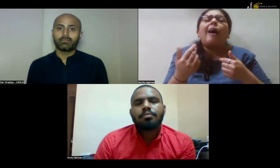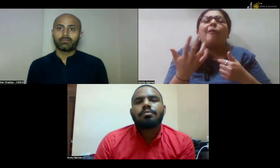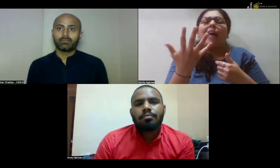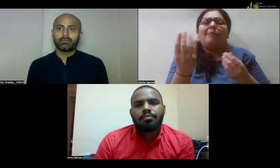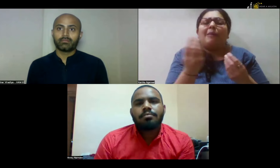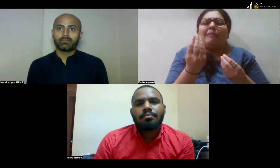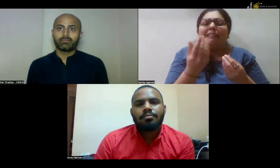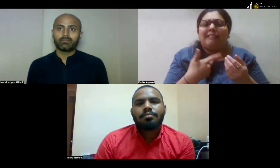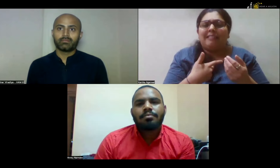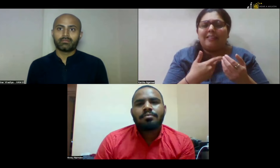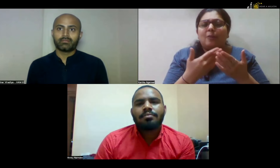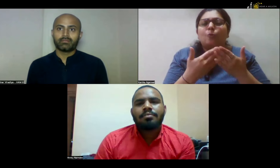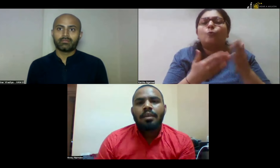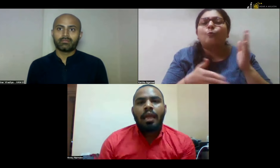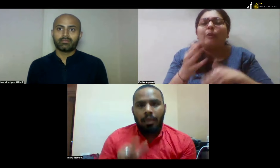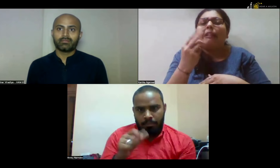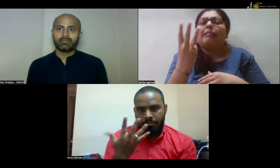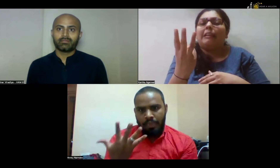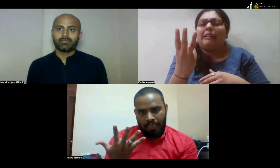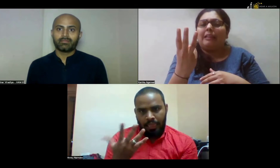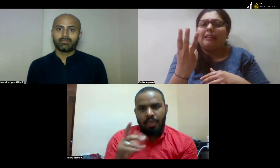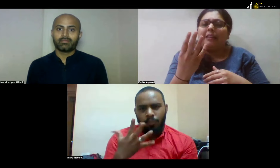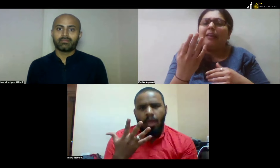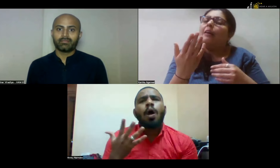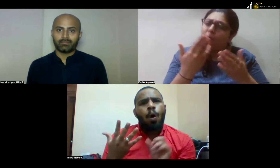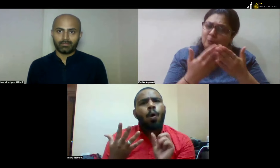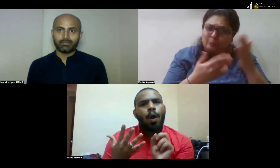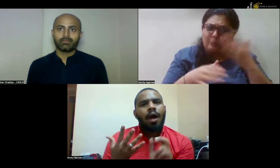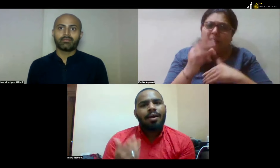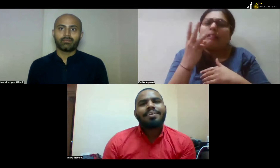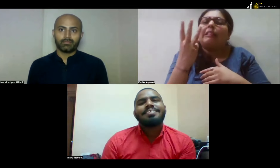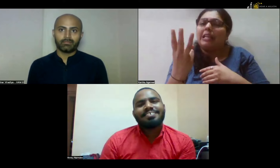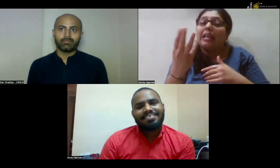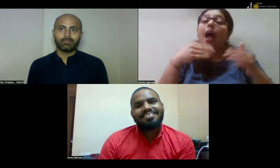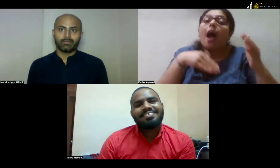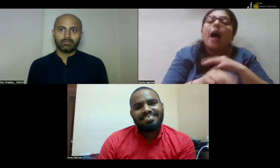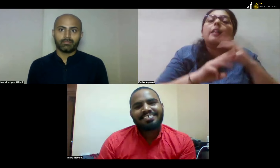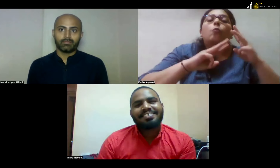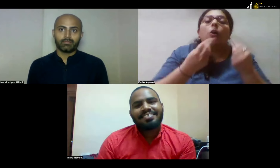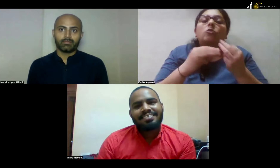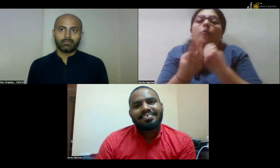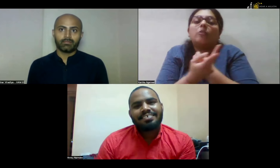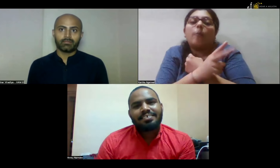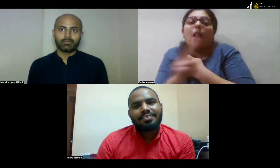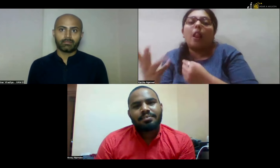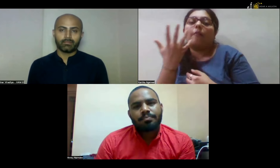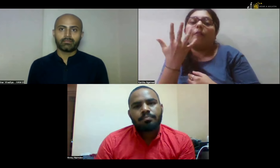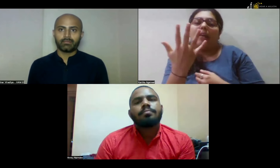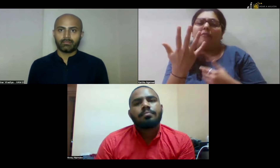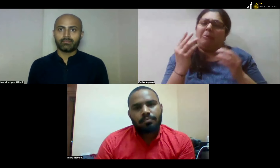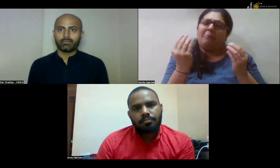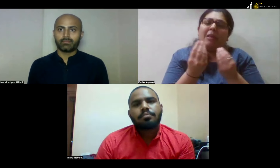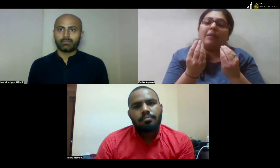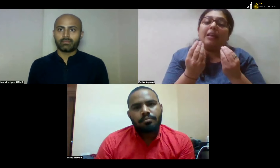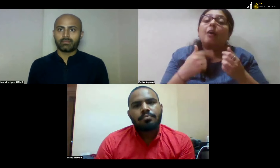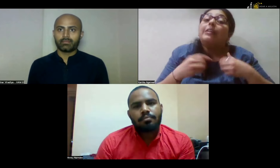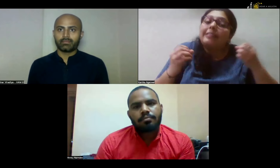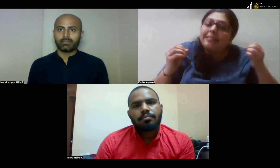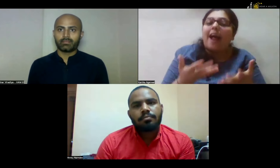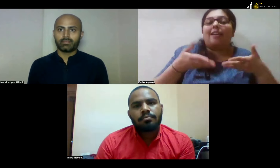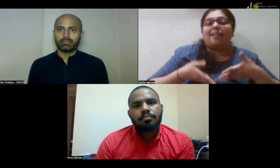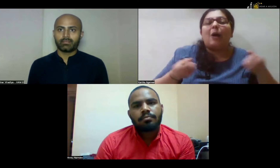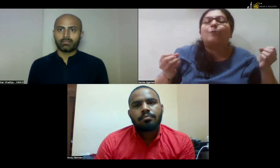visit in the 100 above schools, but that was just 5 schools. That's all. And we went to Okay. 5 schools. We